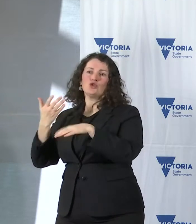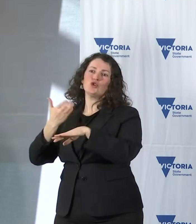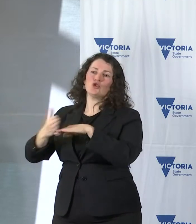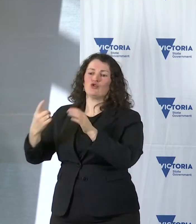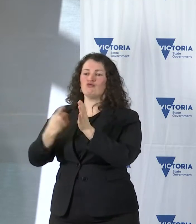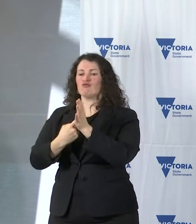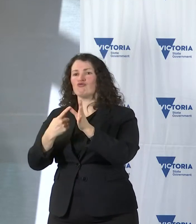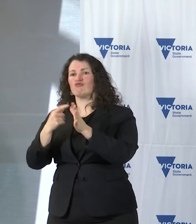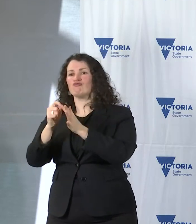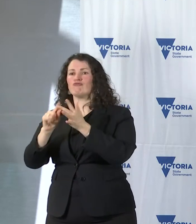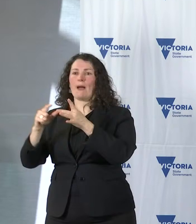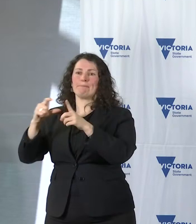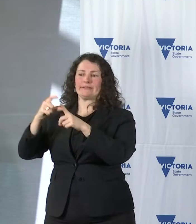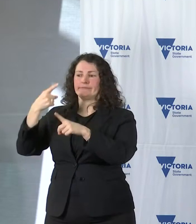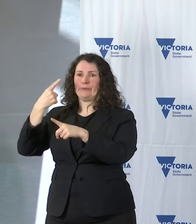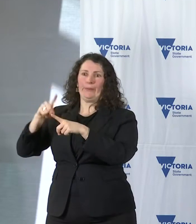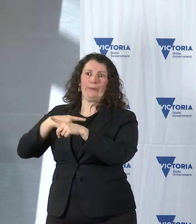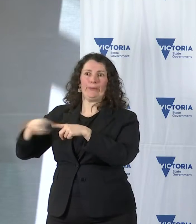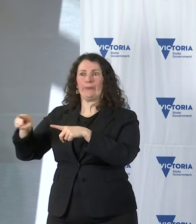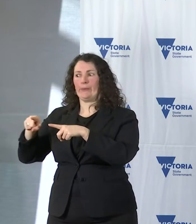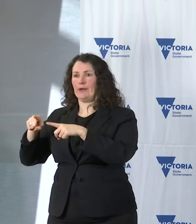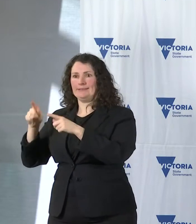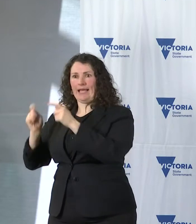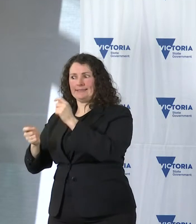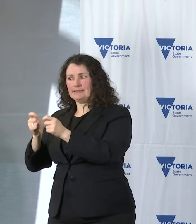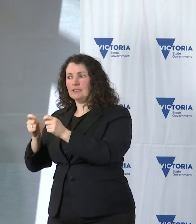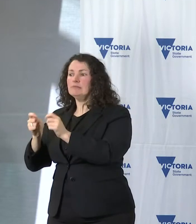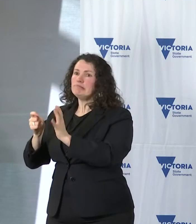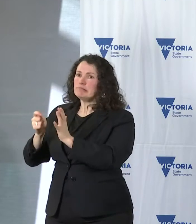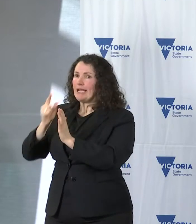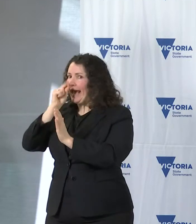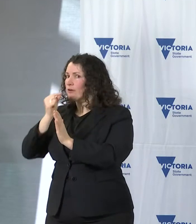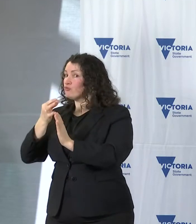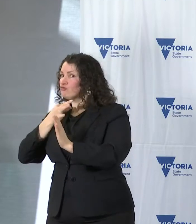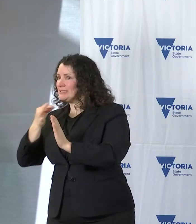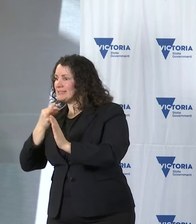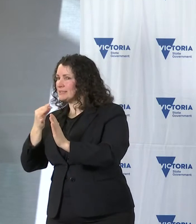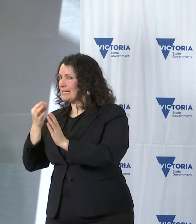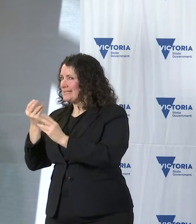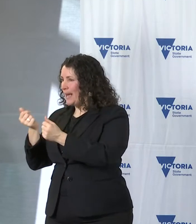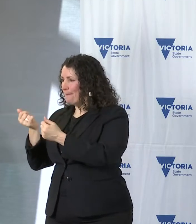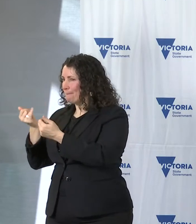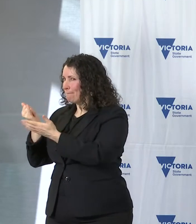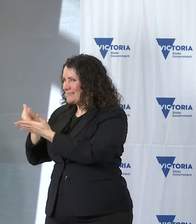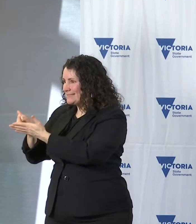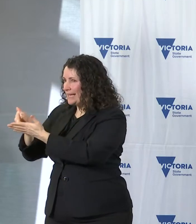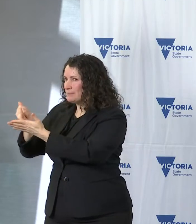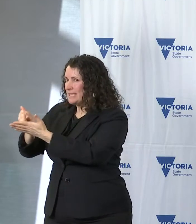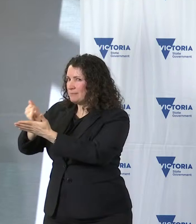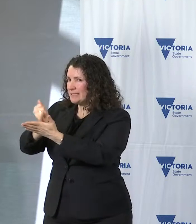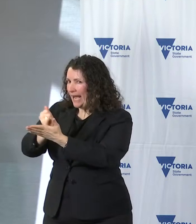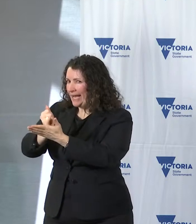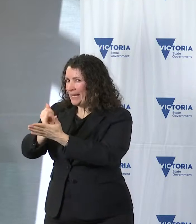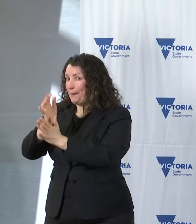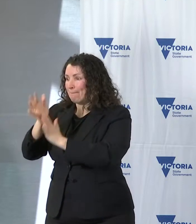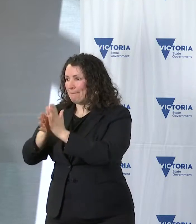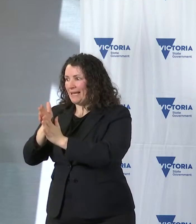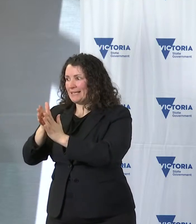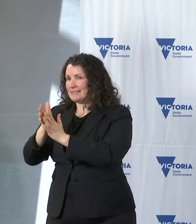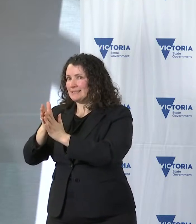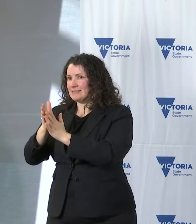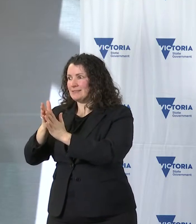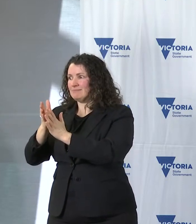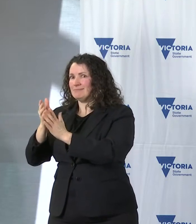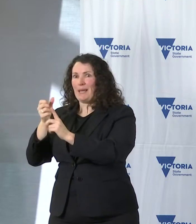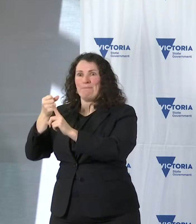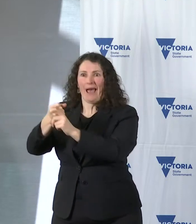we think it's a proportionate imposition given particularly the increase of the virus's movement in New South